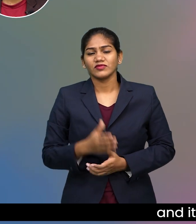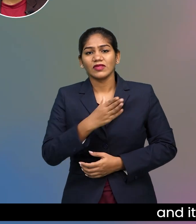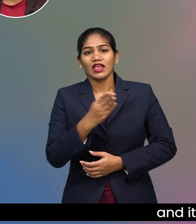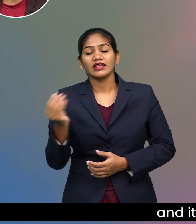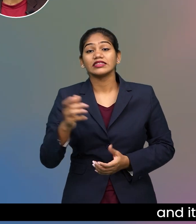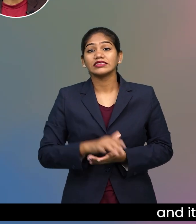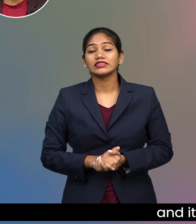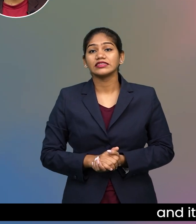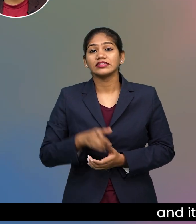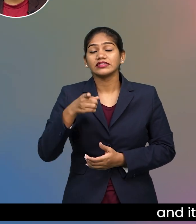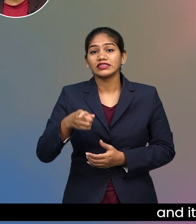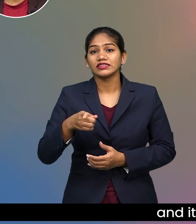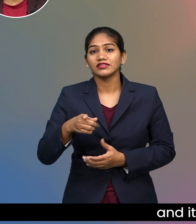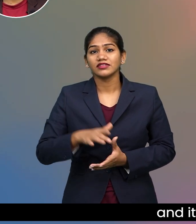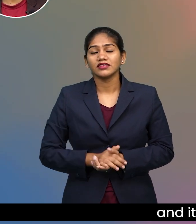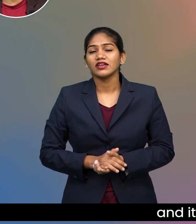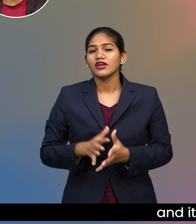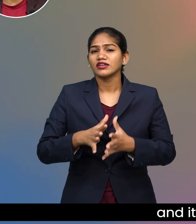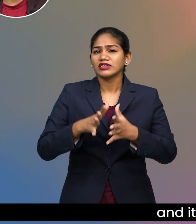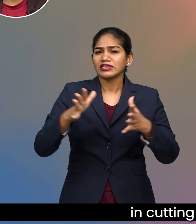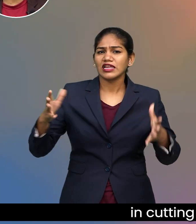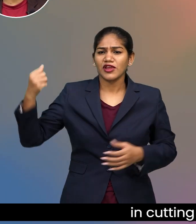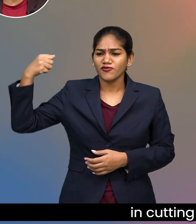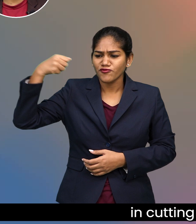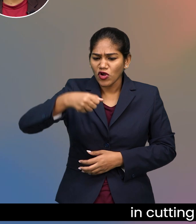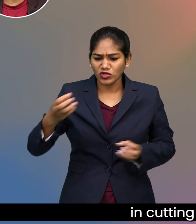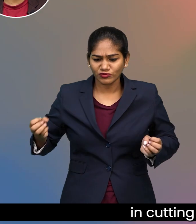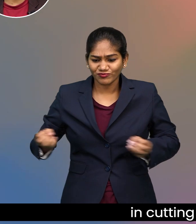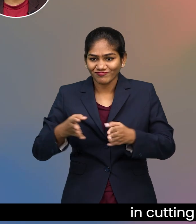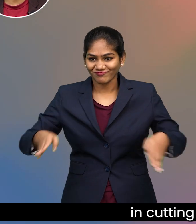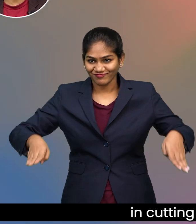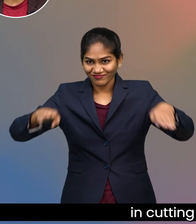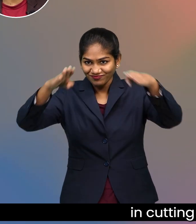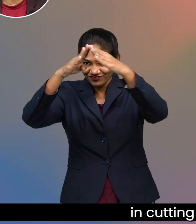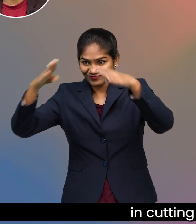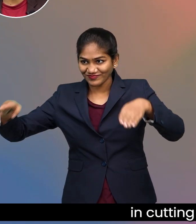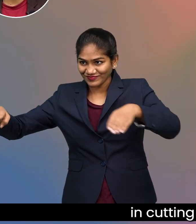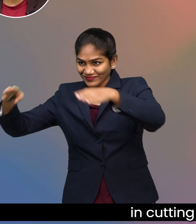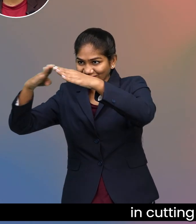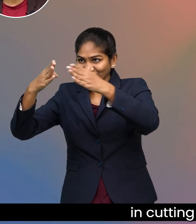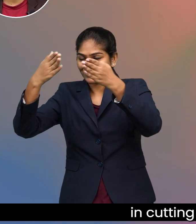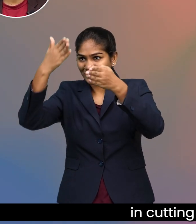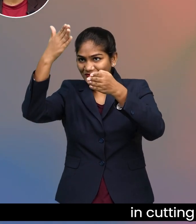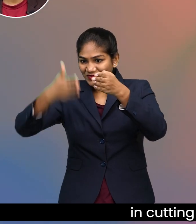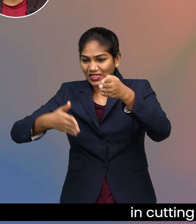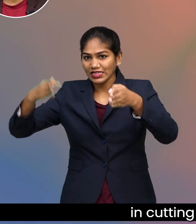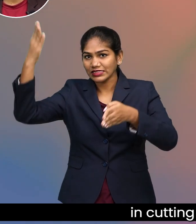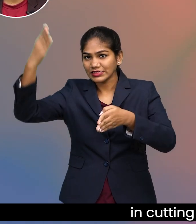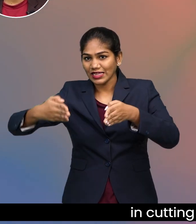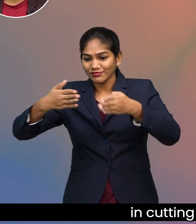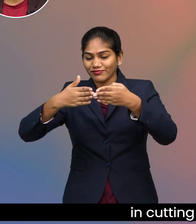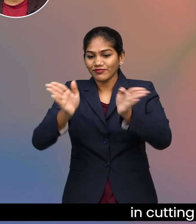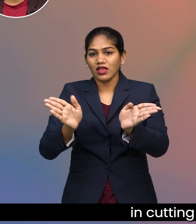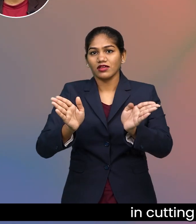and it exerts a great force in cutting the mountain vertically.